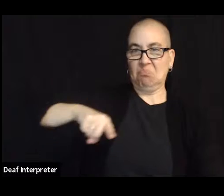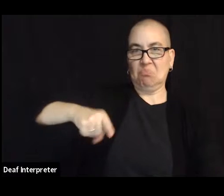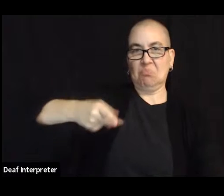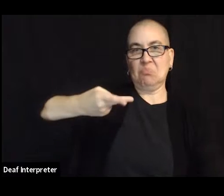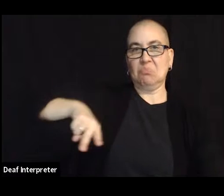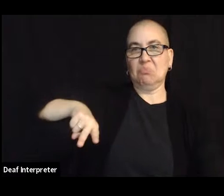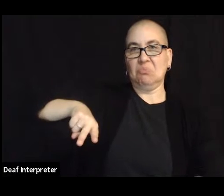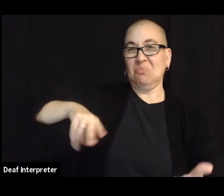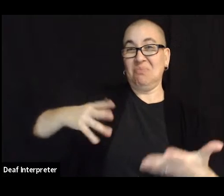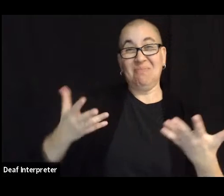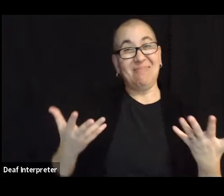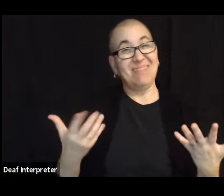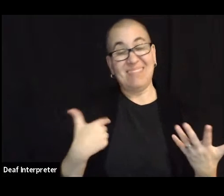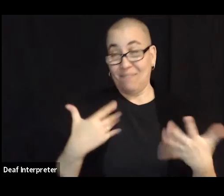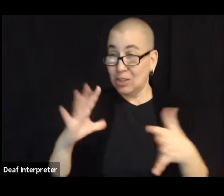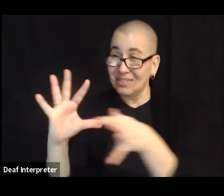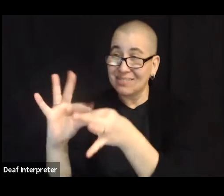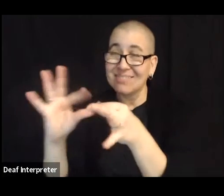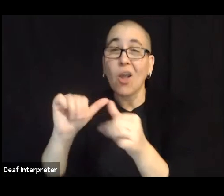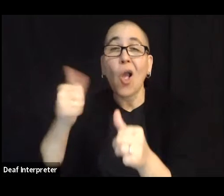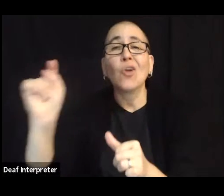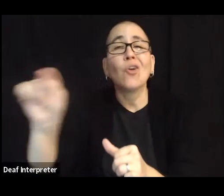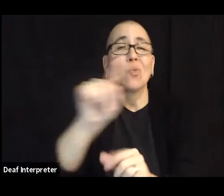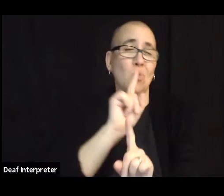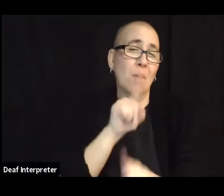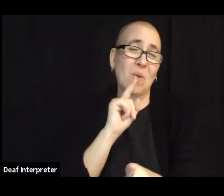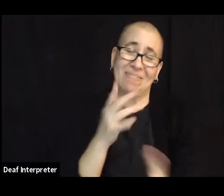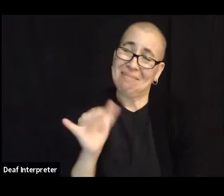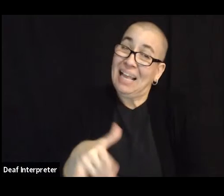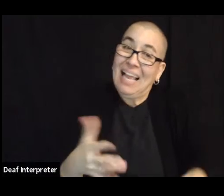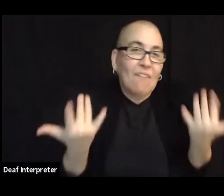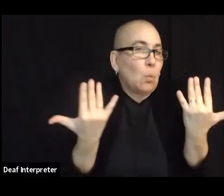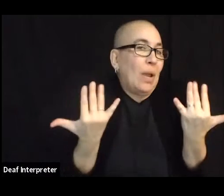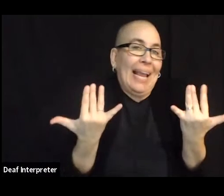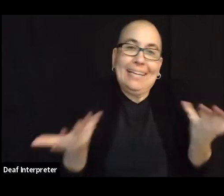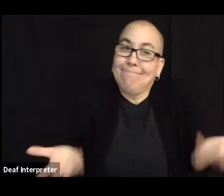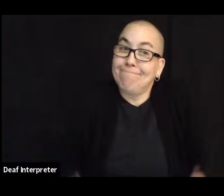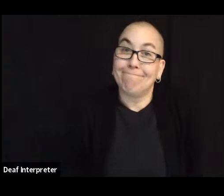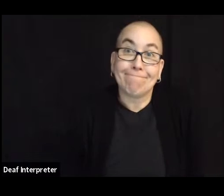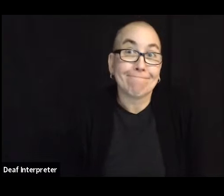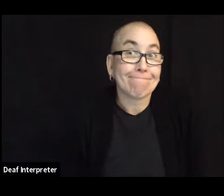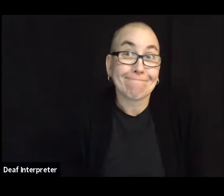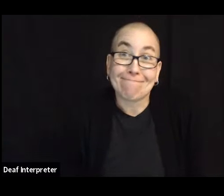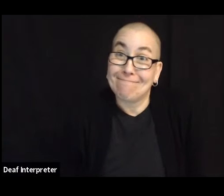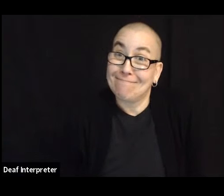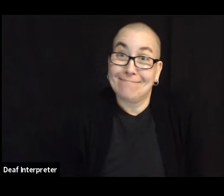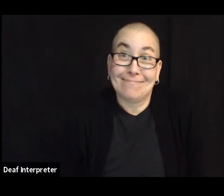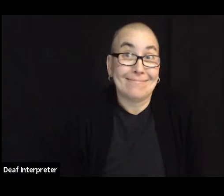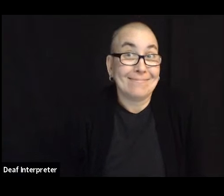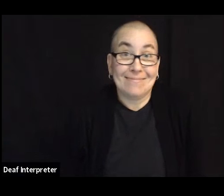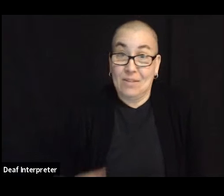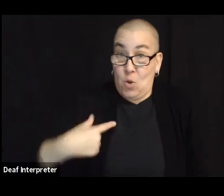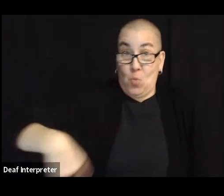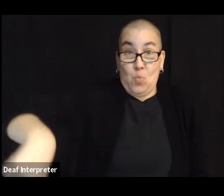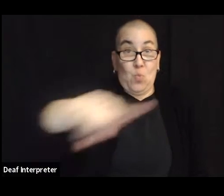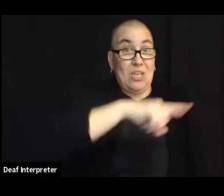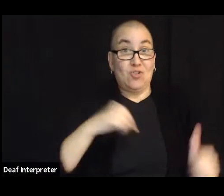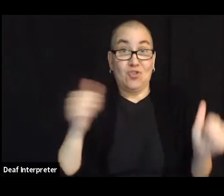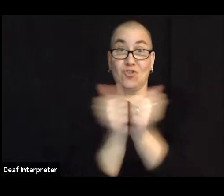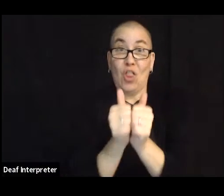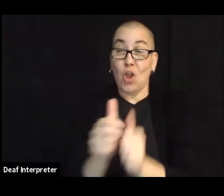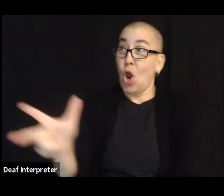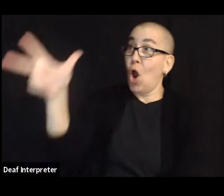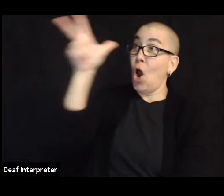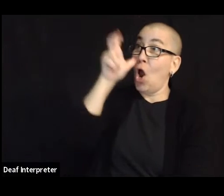folks, the only information we have is what we saw in that announcement today, and we have not gotten anything